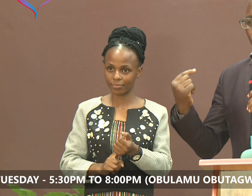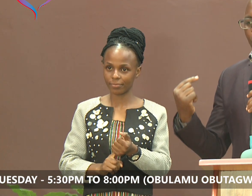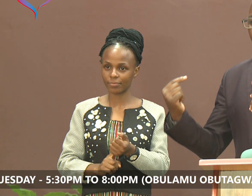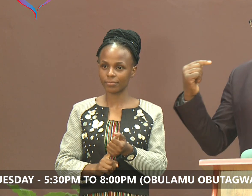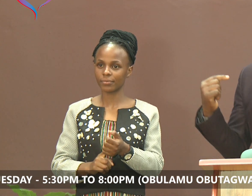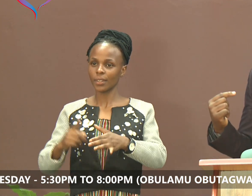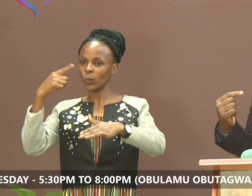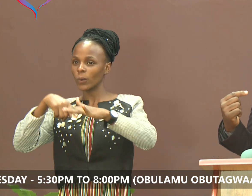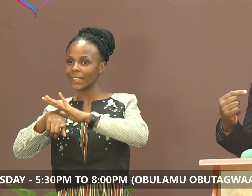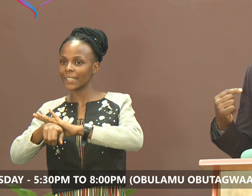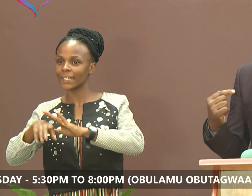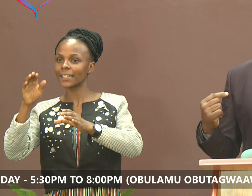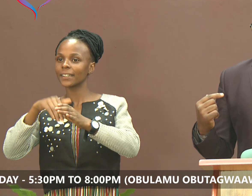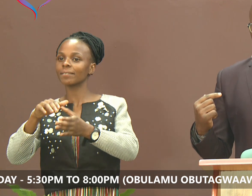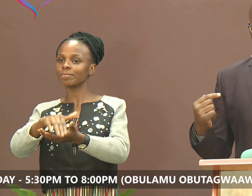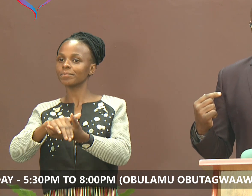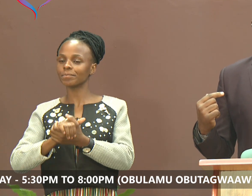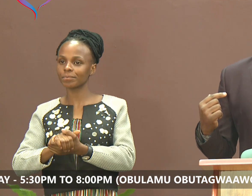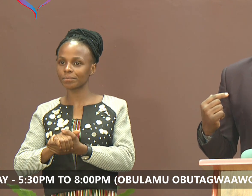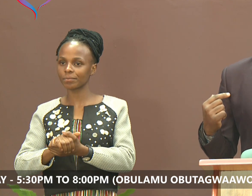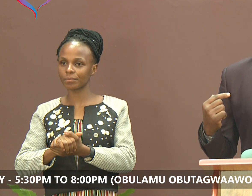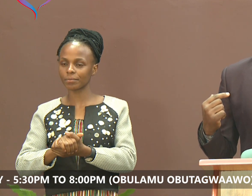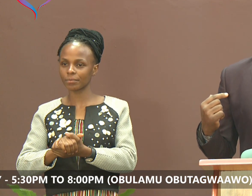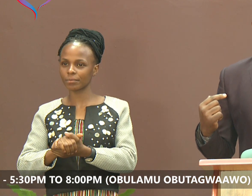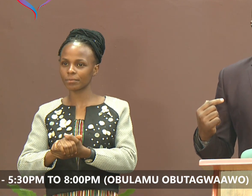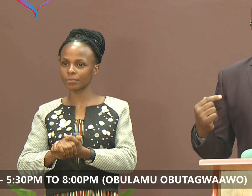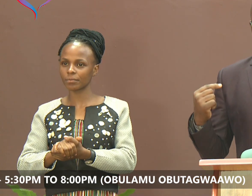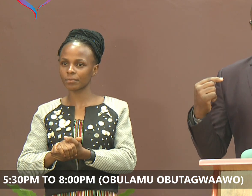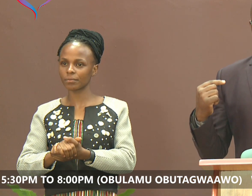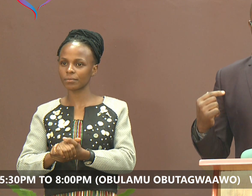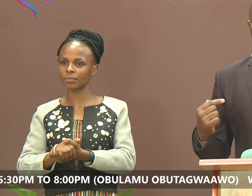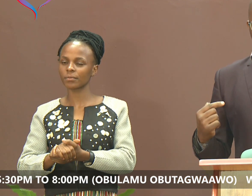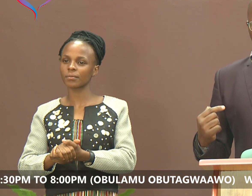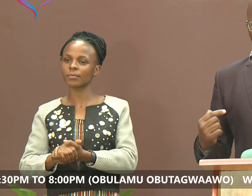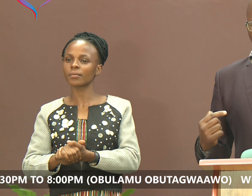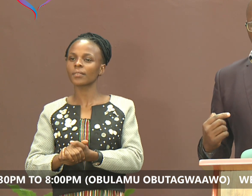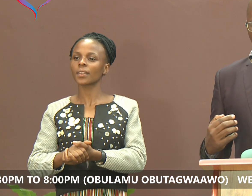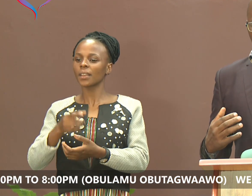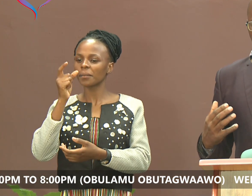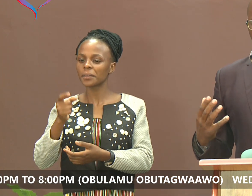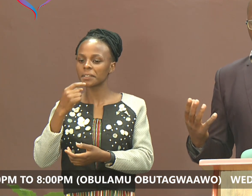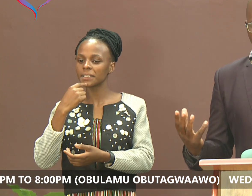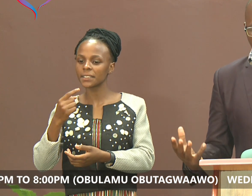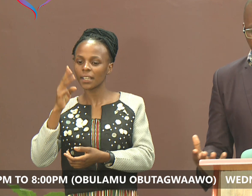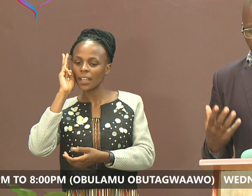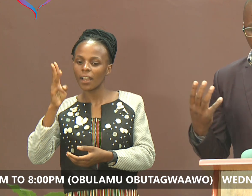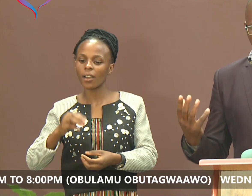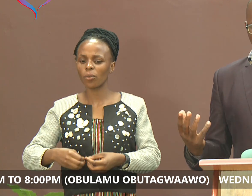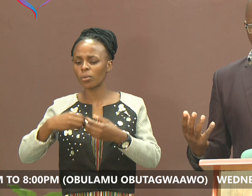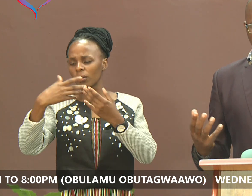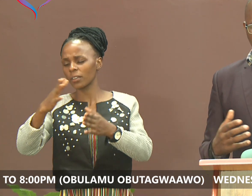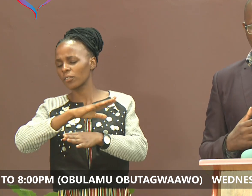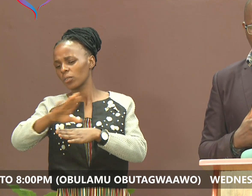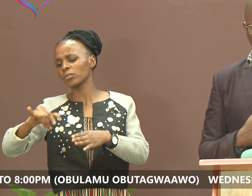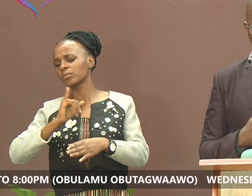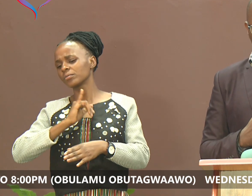enter into a marriage. Kati ne tuyingira mu bufumbo. As this person is saying, I'm going to give all that I have.